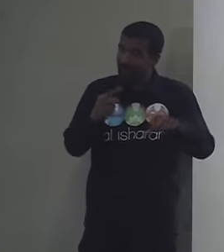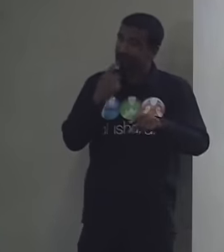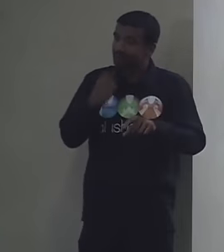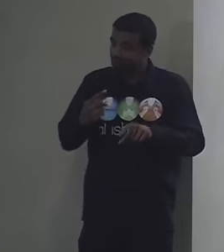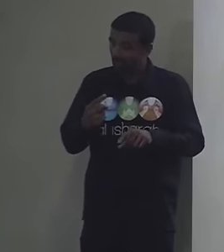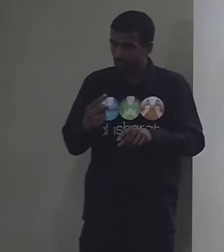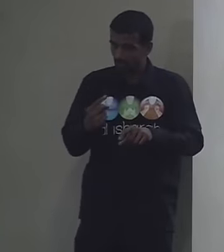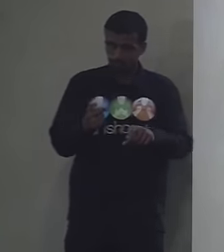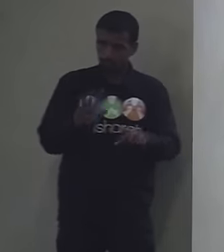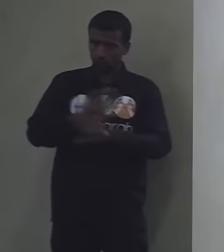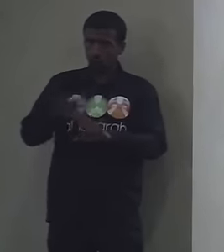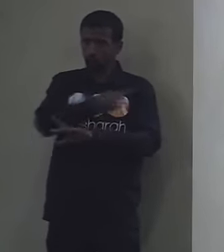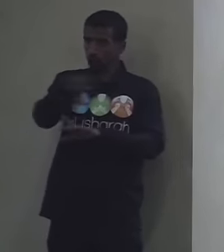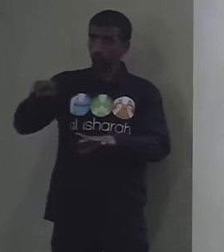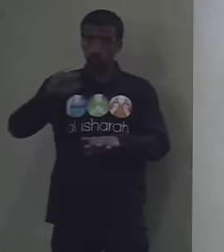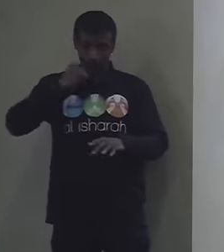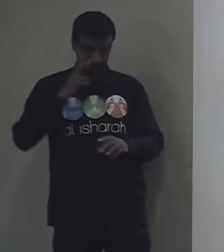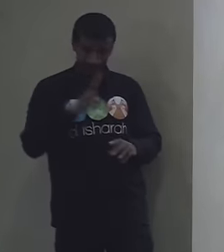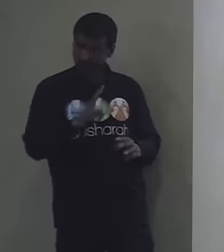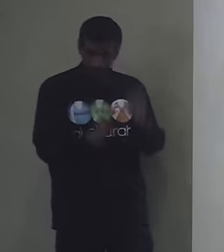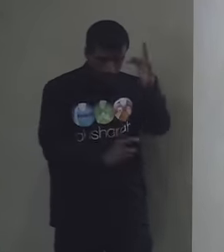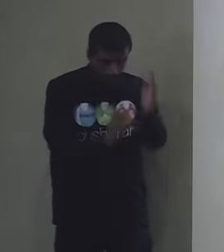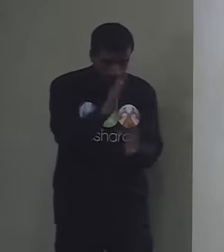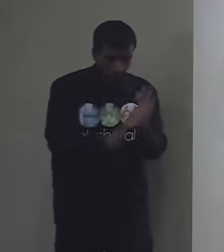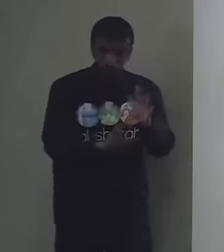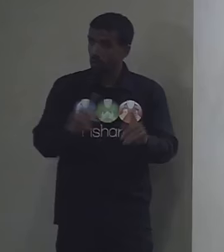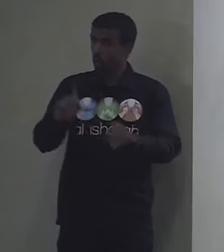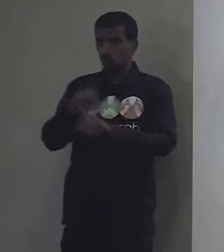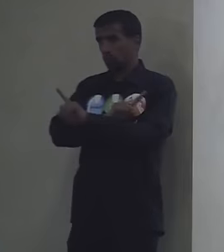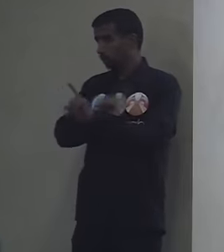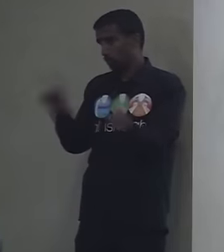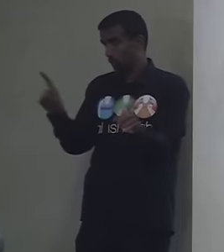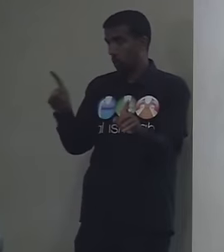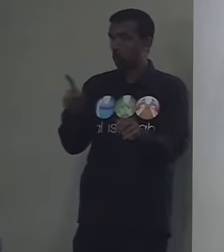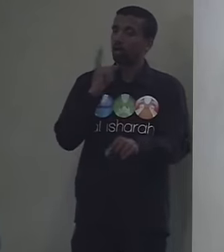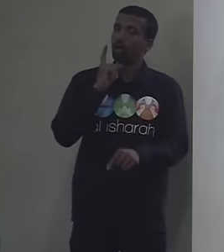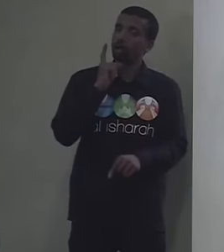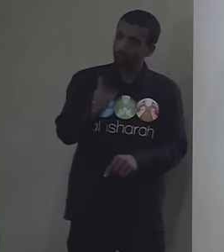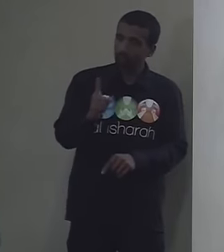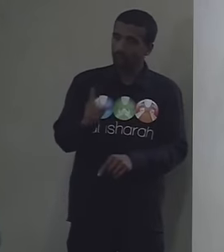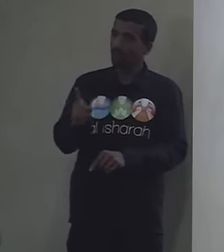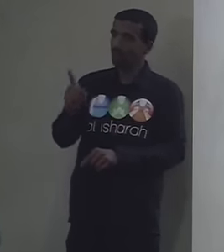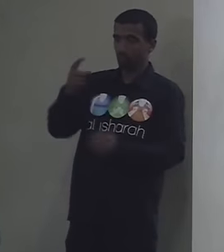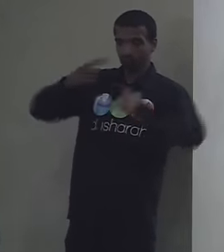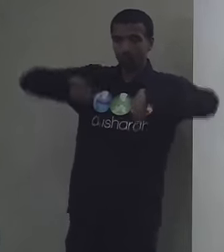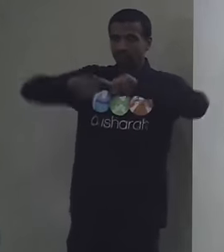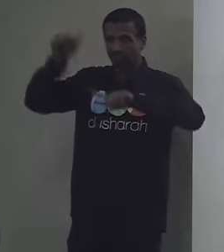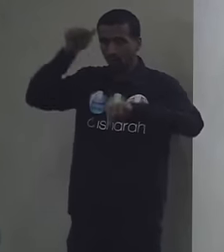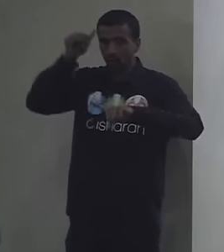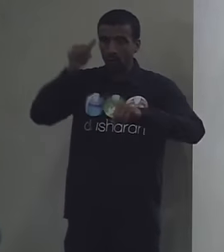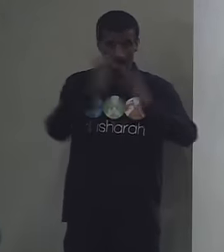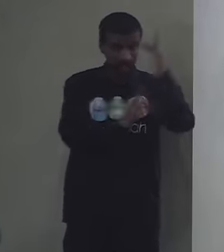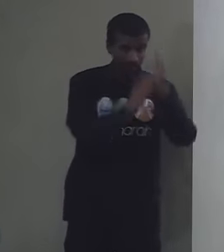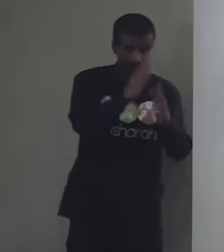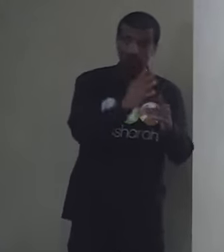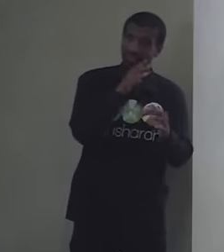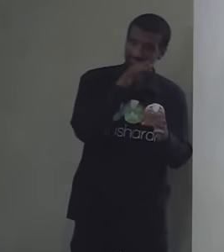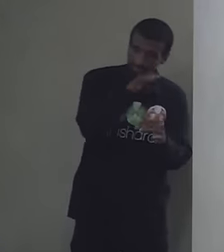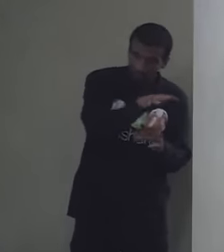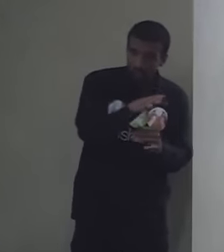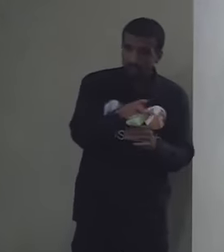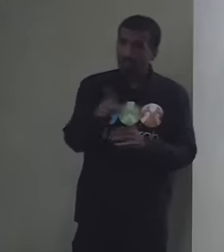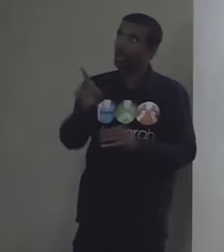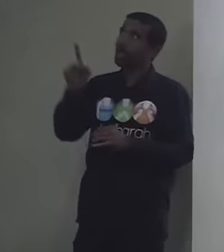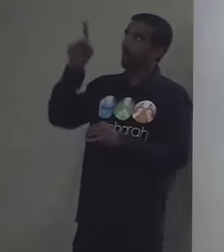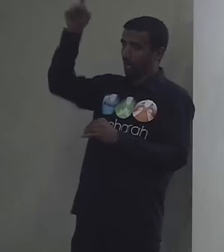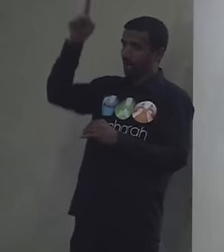hell. The knowledge of conviction, the actual conviction is that akhirah is there, life has a purpose, those things. Like, Allah doesn't just want us to